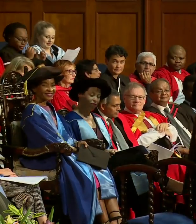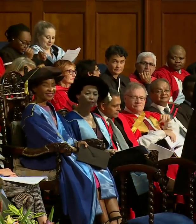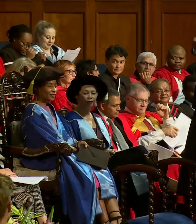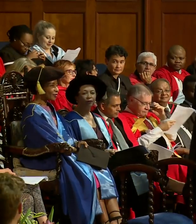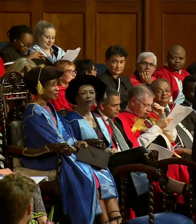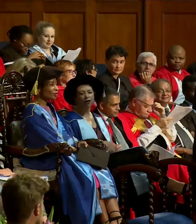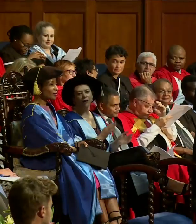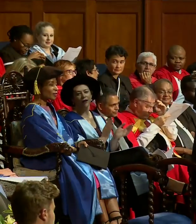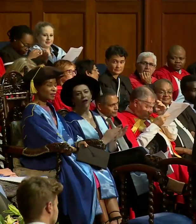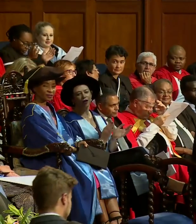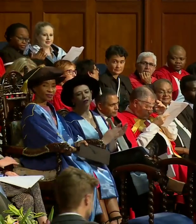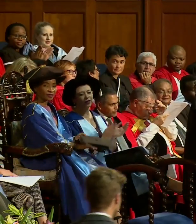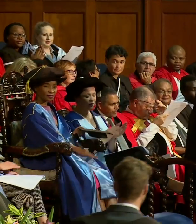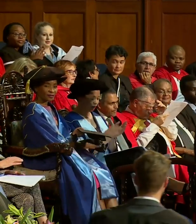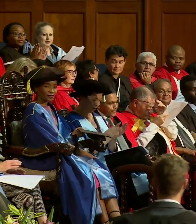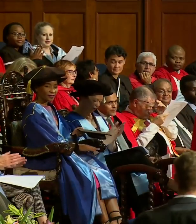Oliver Bruce.